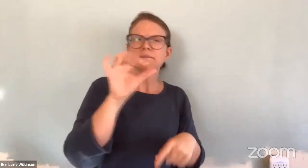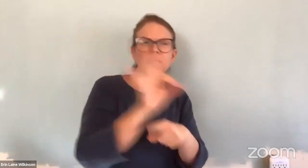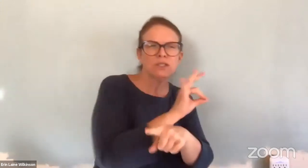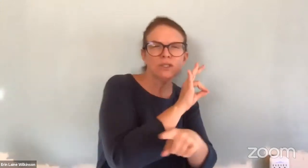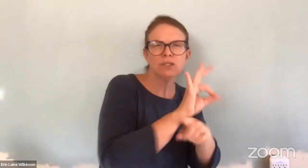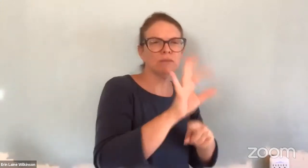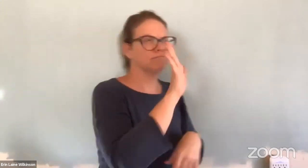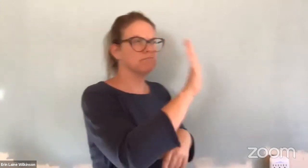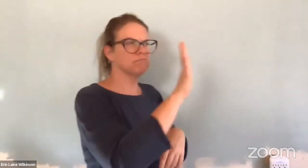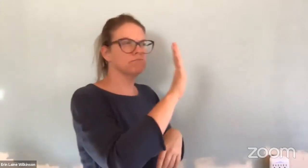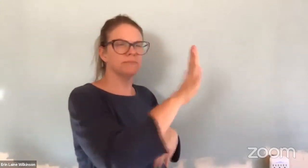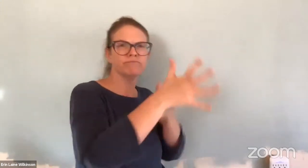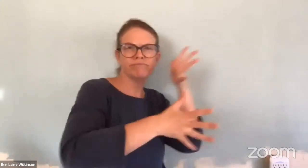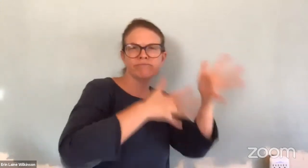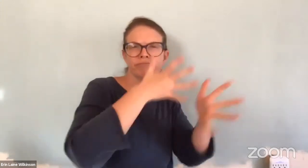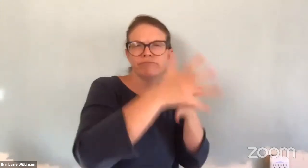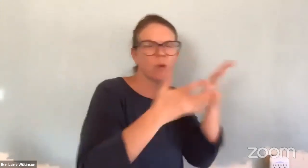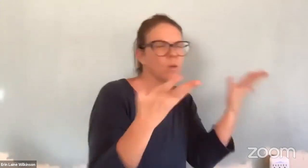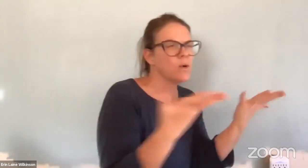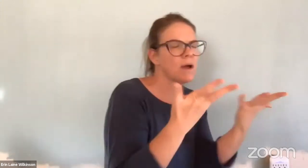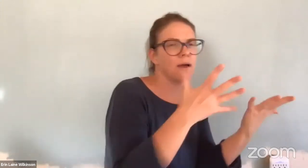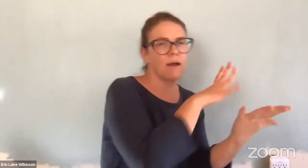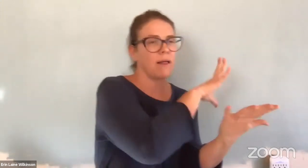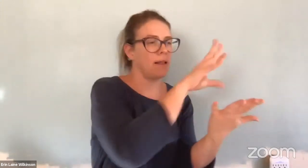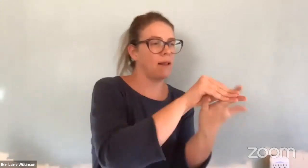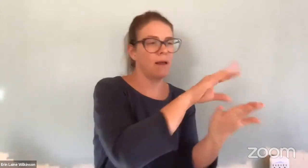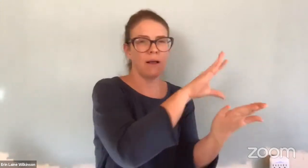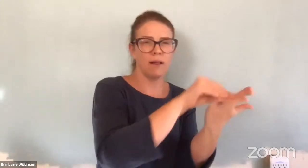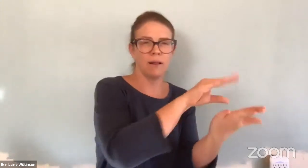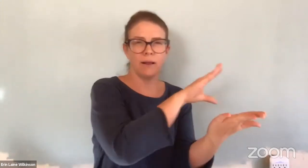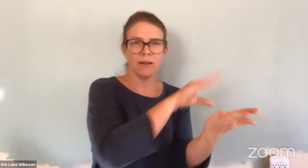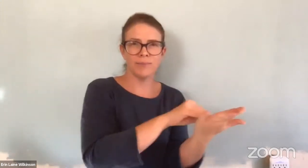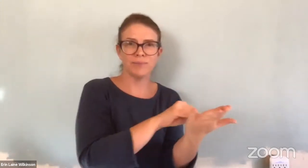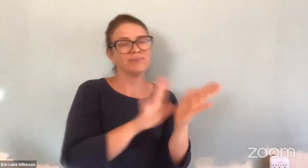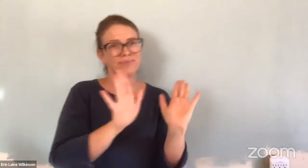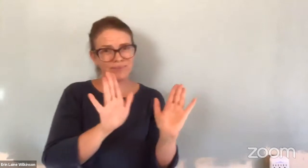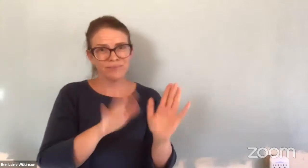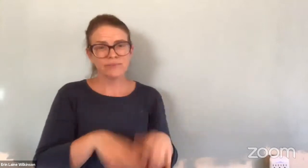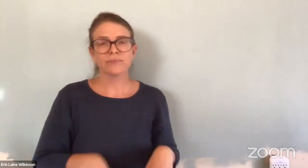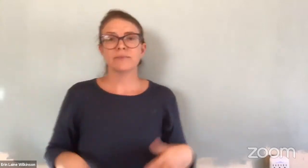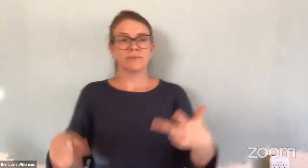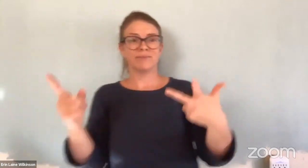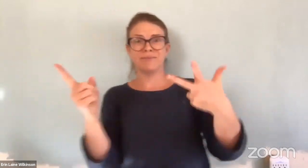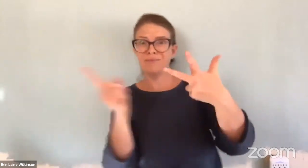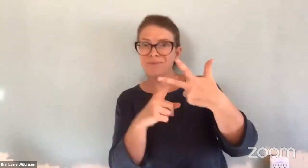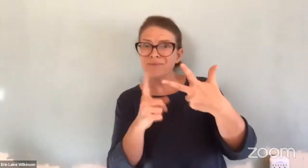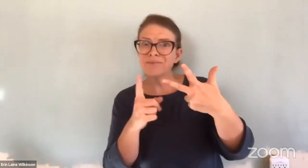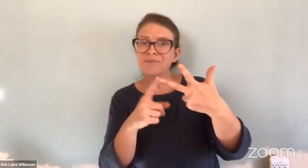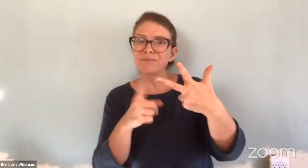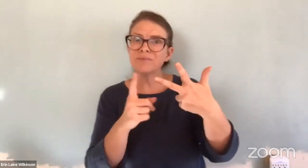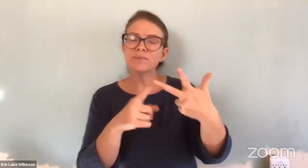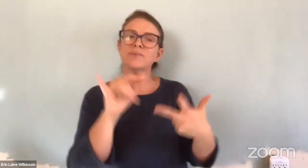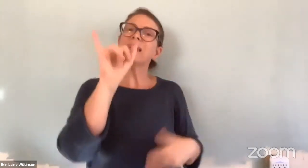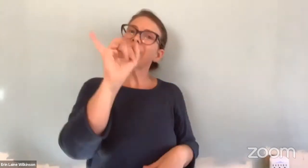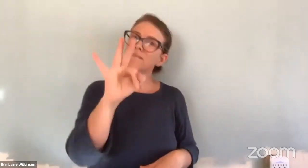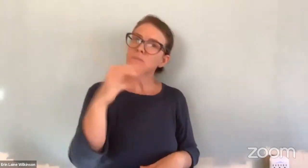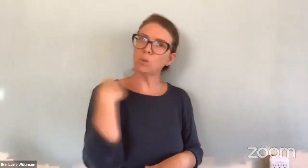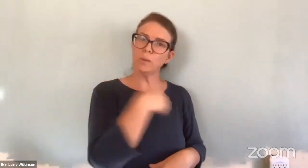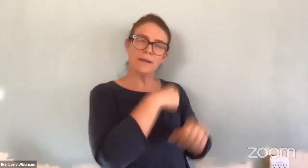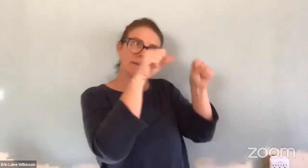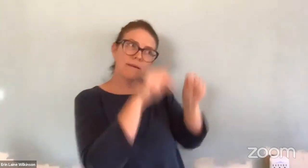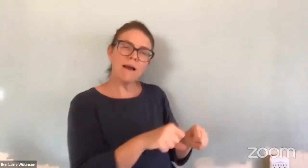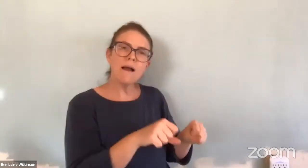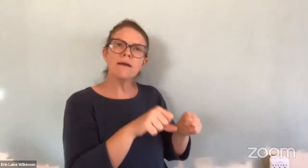actually happening in the social situation, the function of the languages, these sign languages. We have to include all of that with what we're